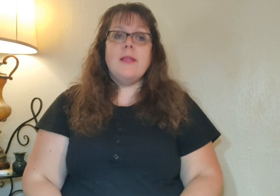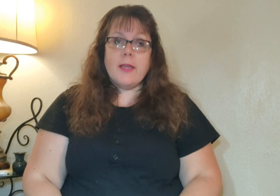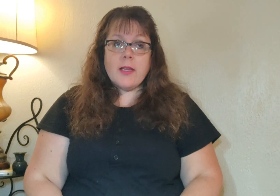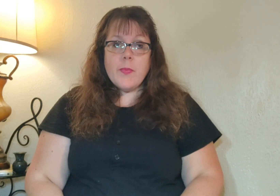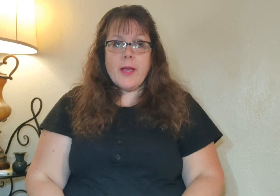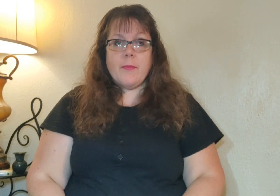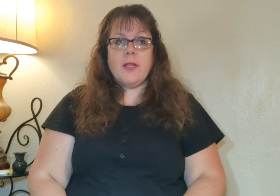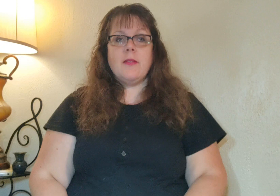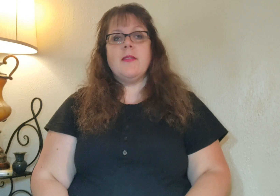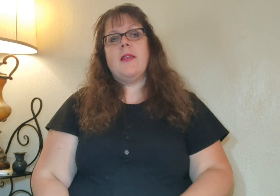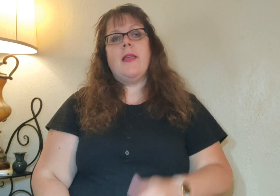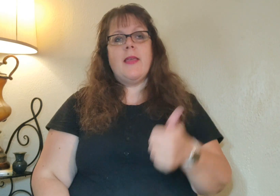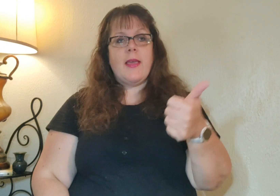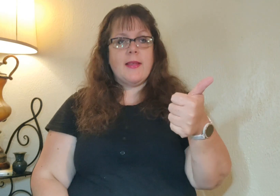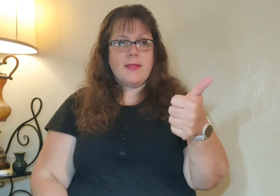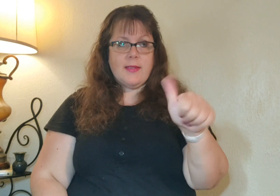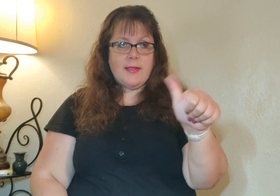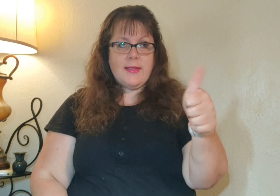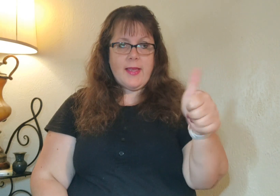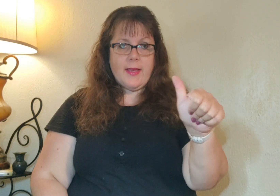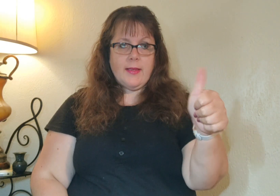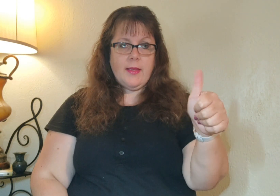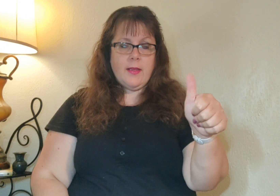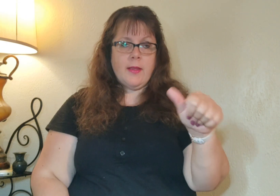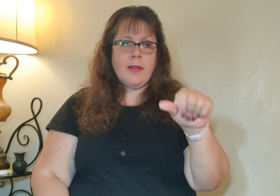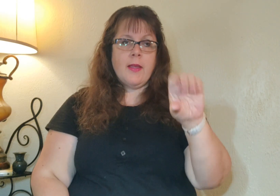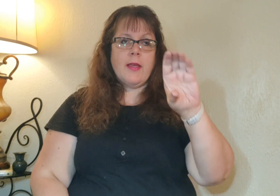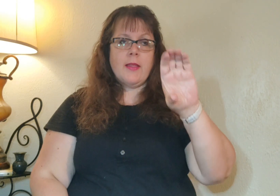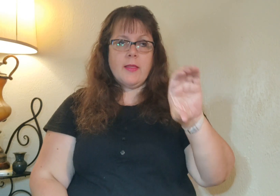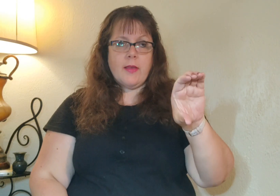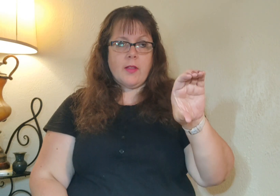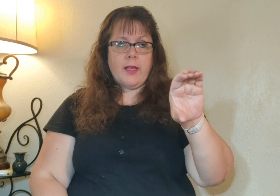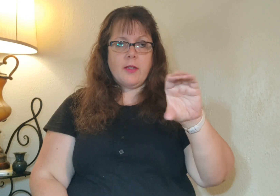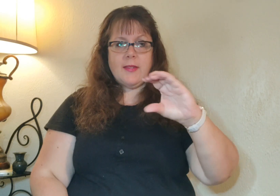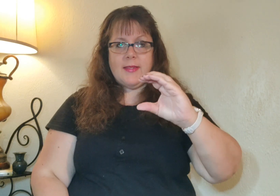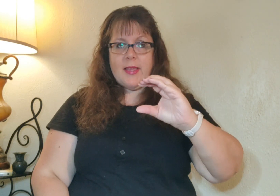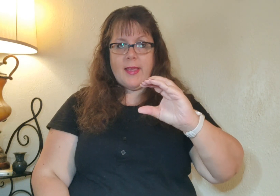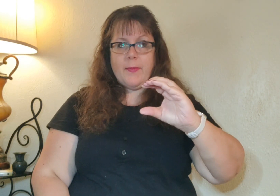10 Commandments is 10, then the letter C,